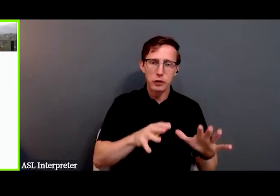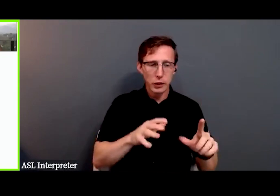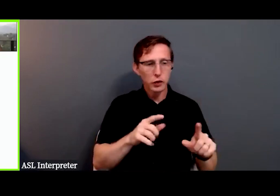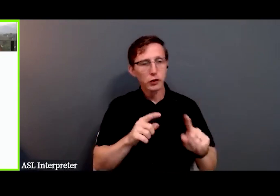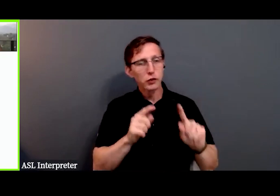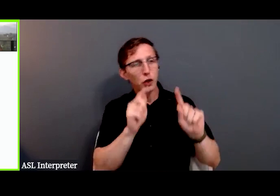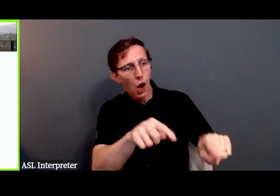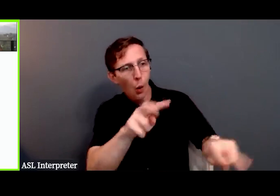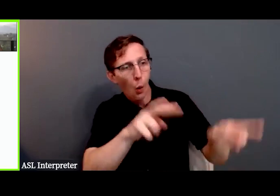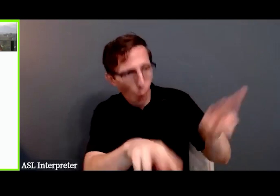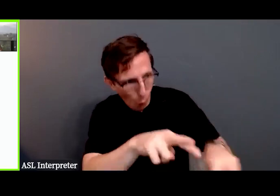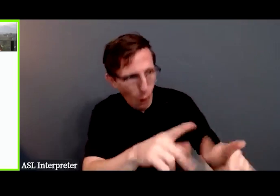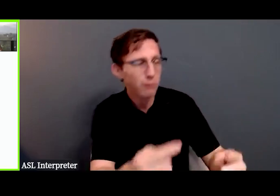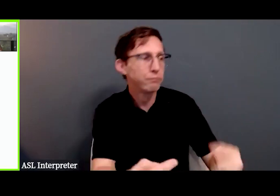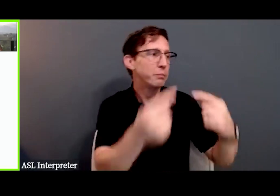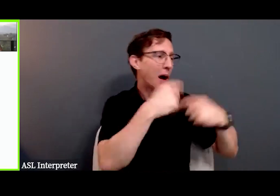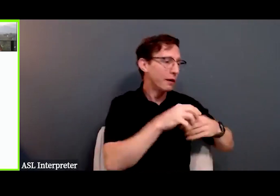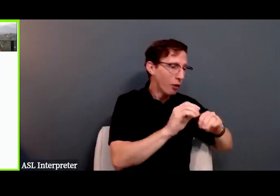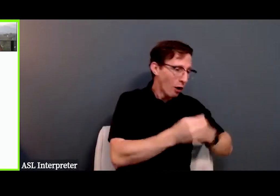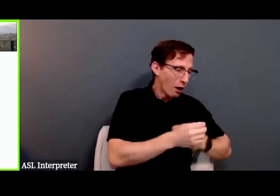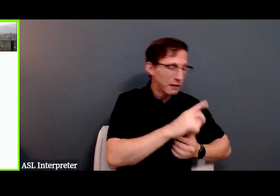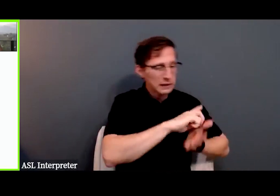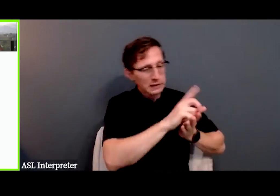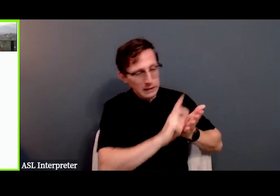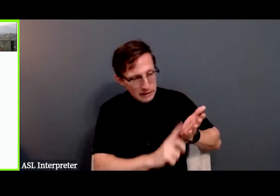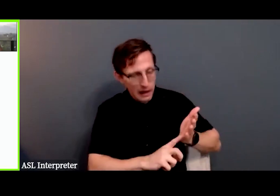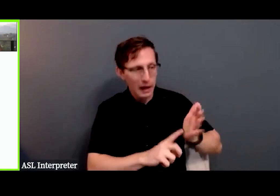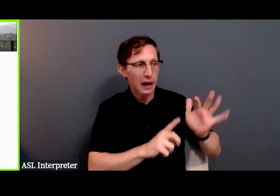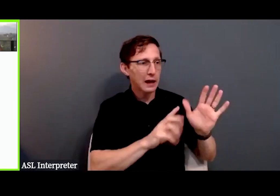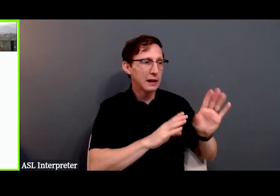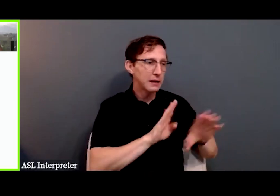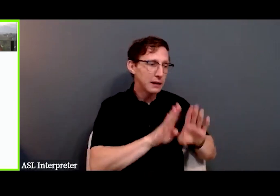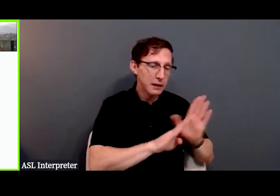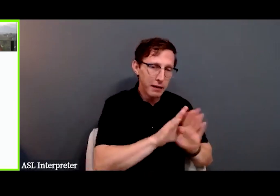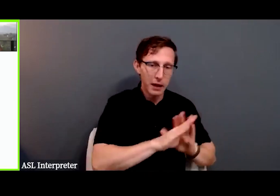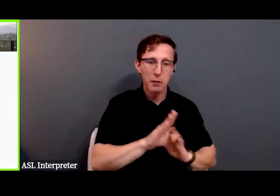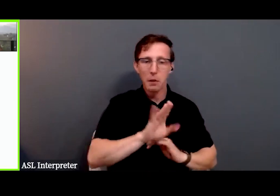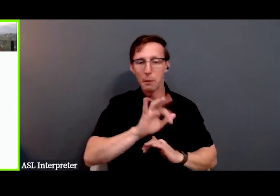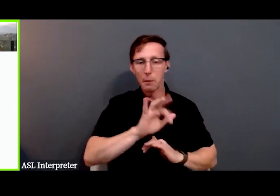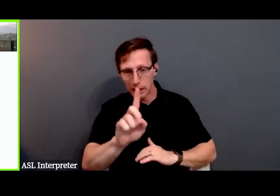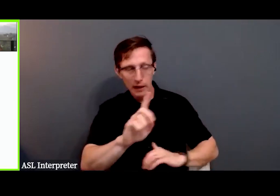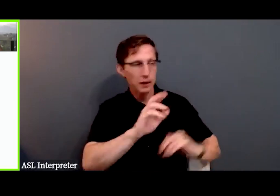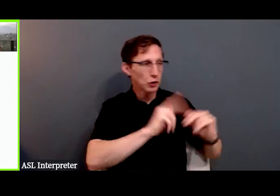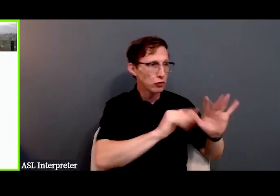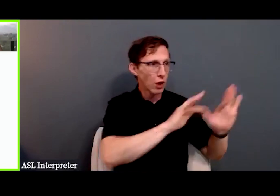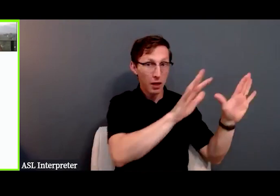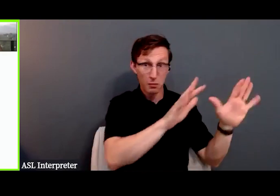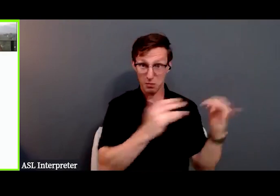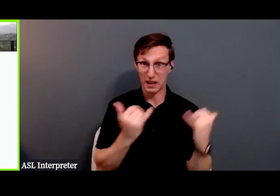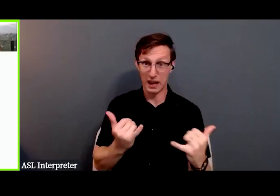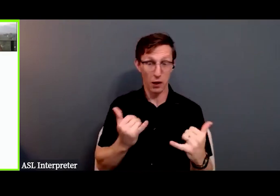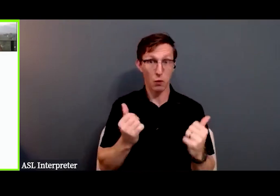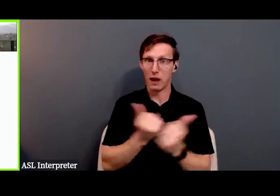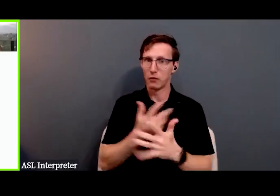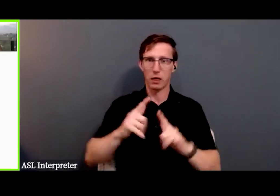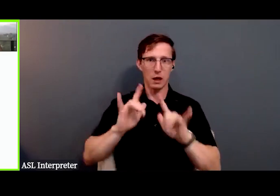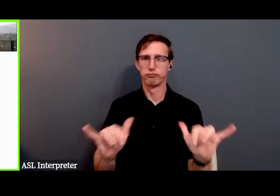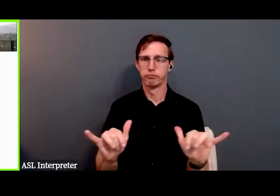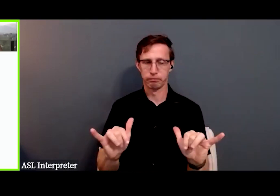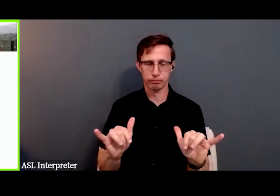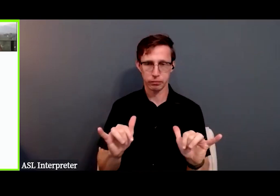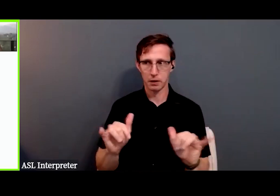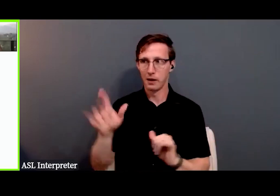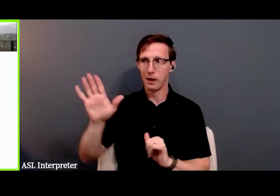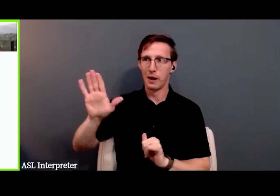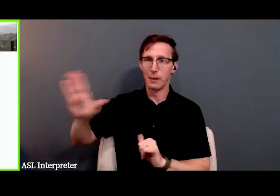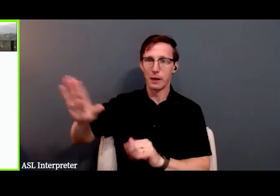design work, then we would do a bid and do the construction. So all this is happening at once. So we have the contractors have their engineers, we have ours, we